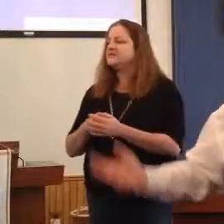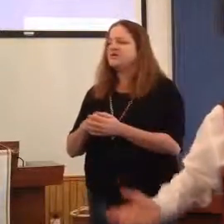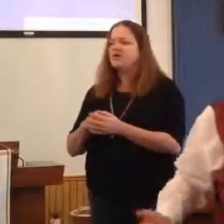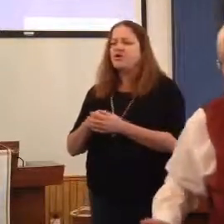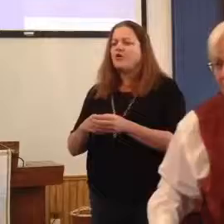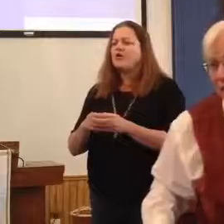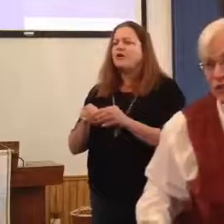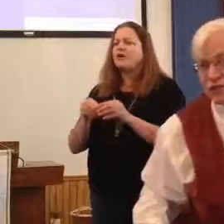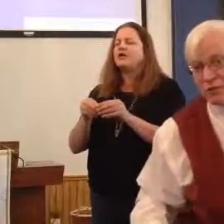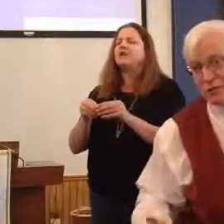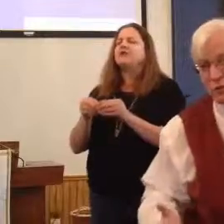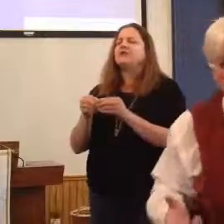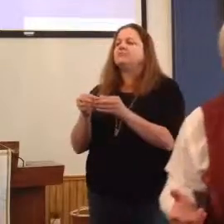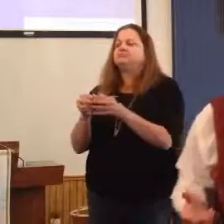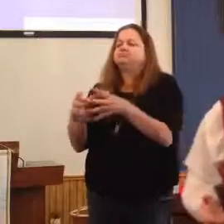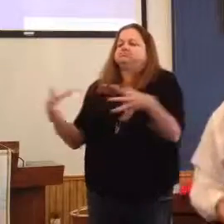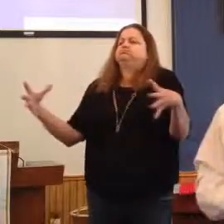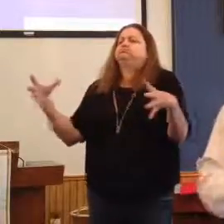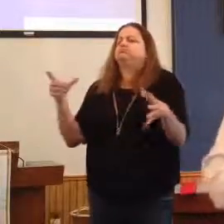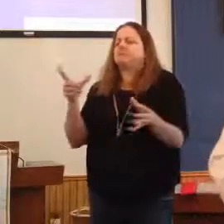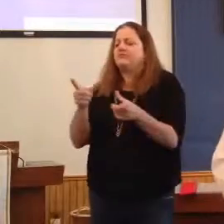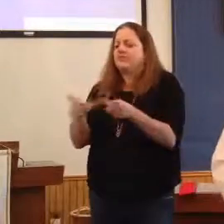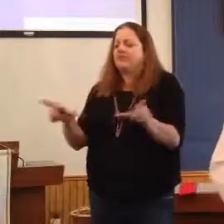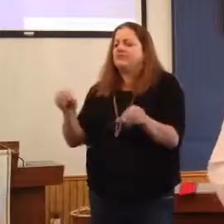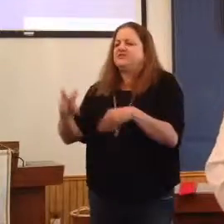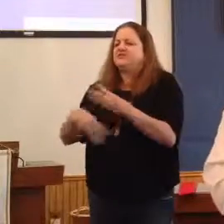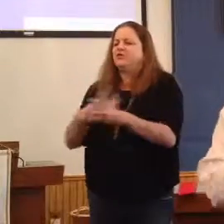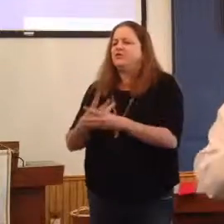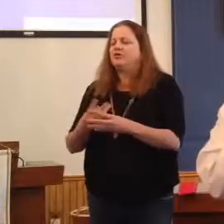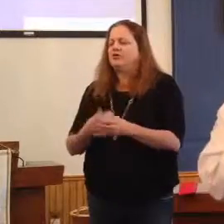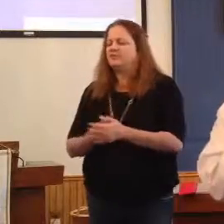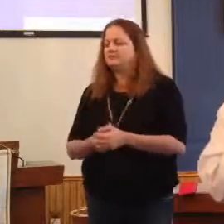myriad of spoken languages in the world.